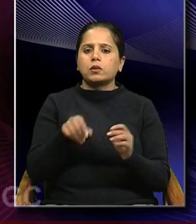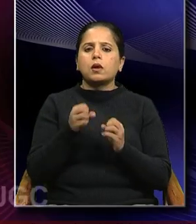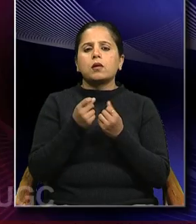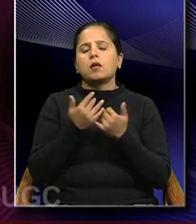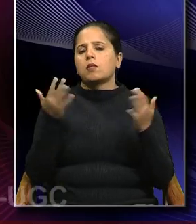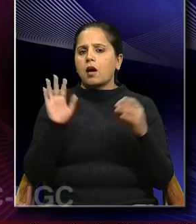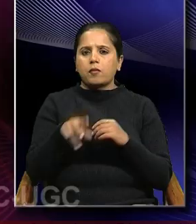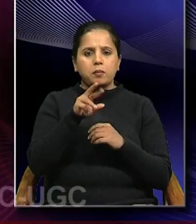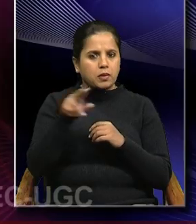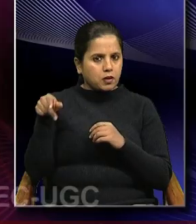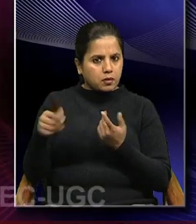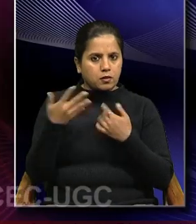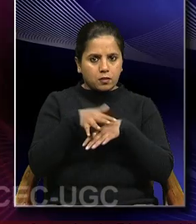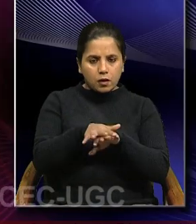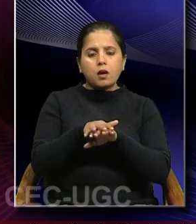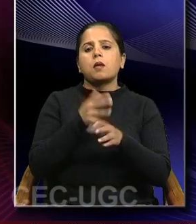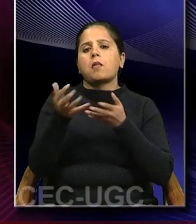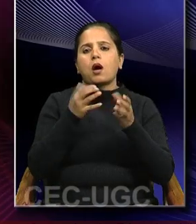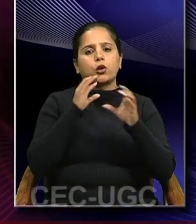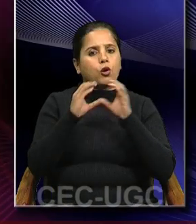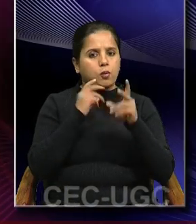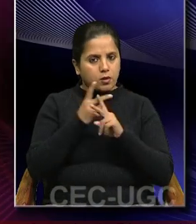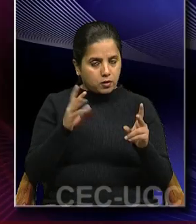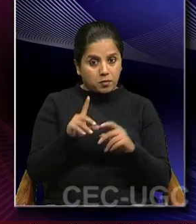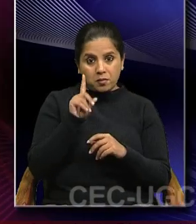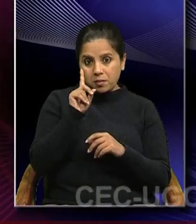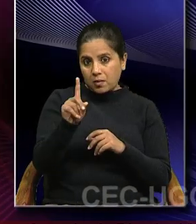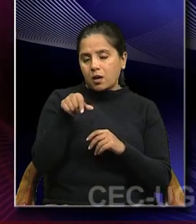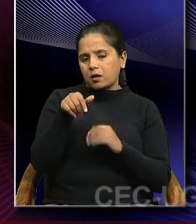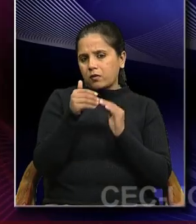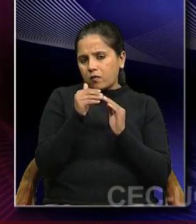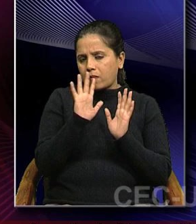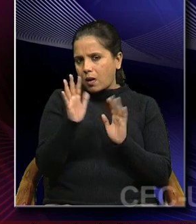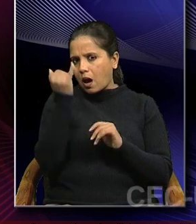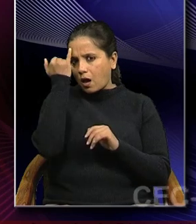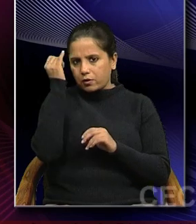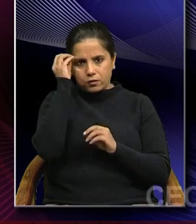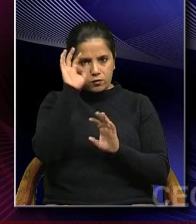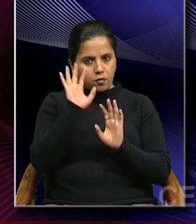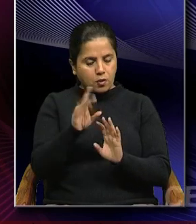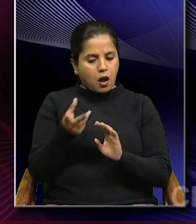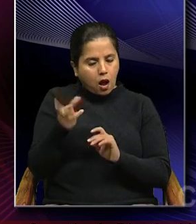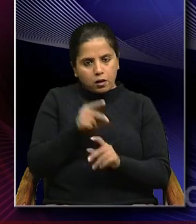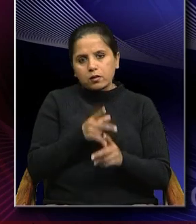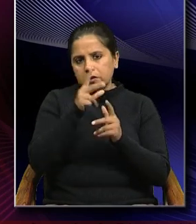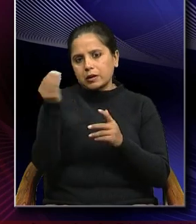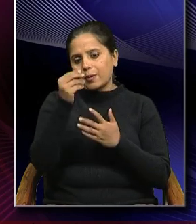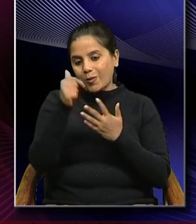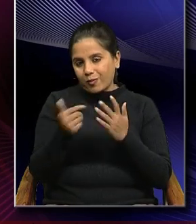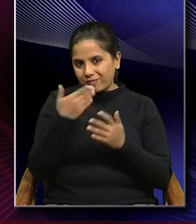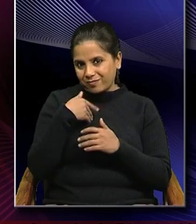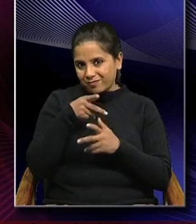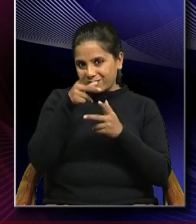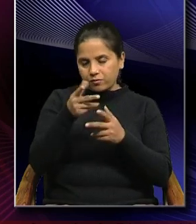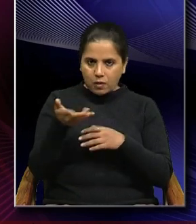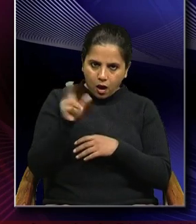for integrated marketing communication, but just to give you a fair idea, I thought of reiterating some of them. Now, coming